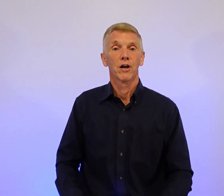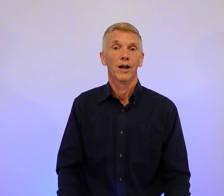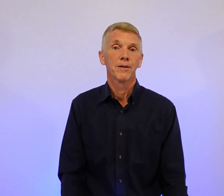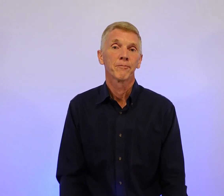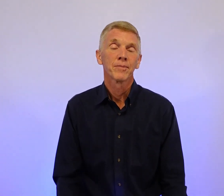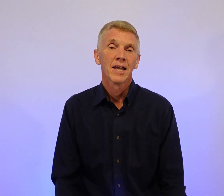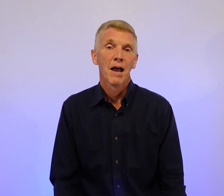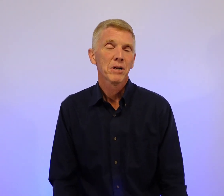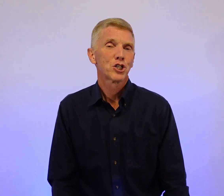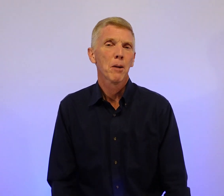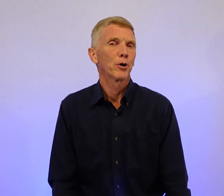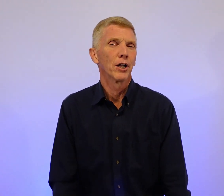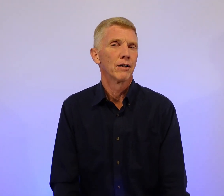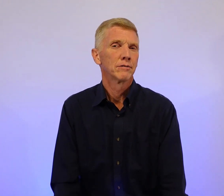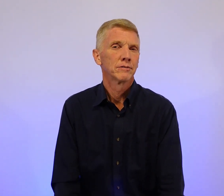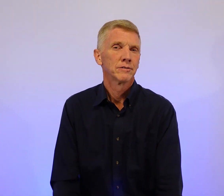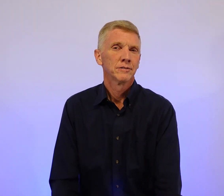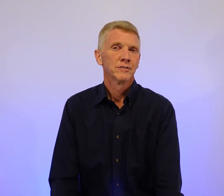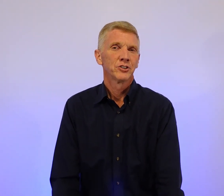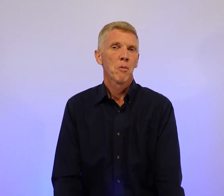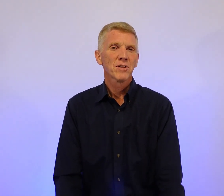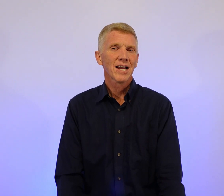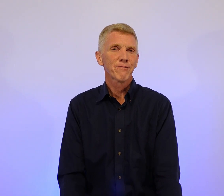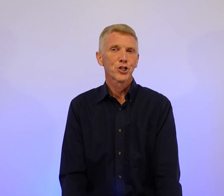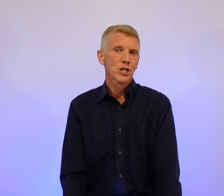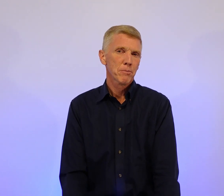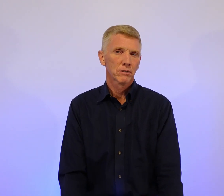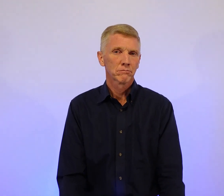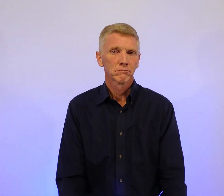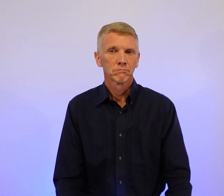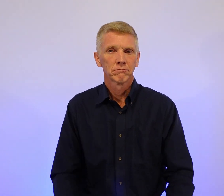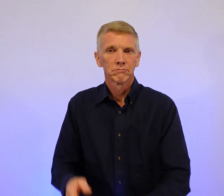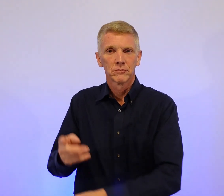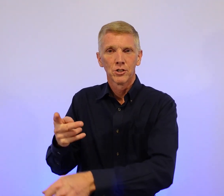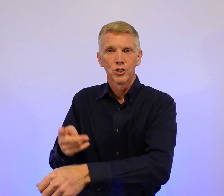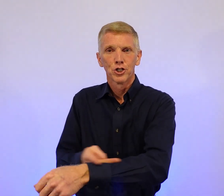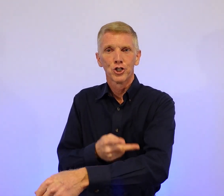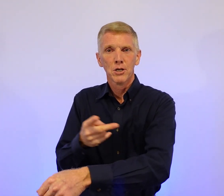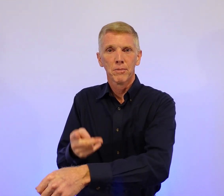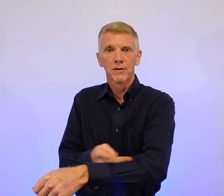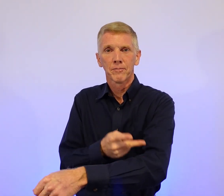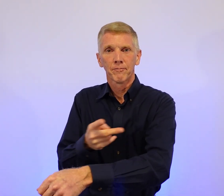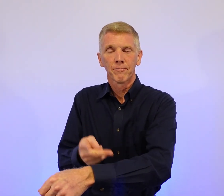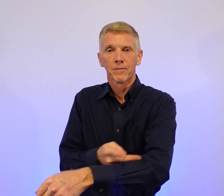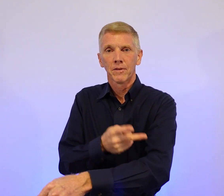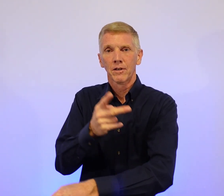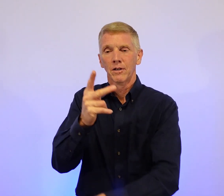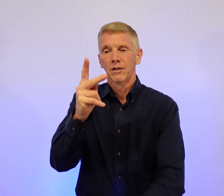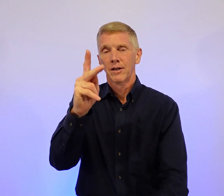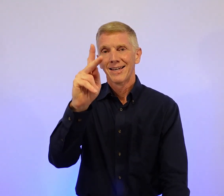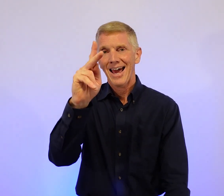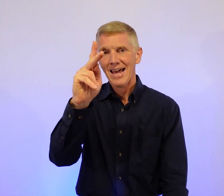right? How about a shepherd? Remember the sign for sheep? Sheep. K